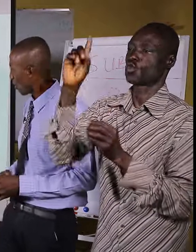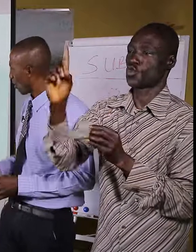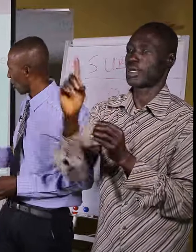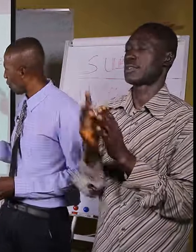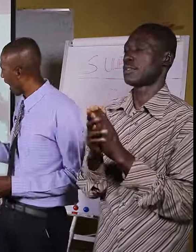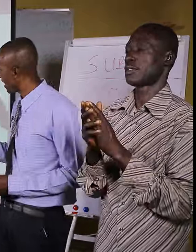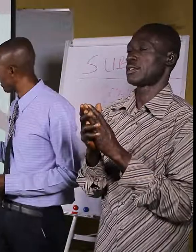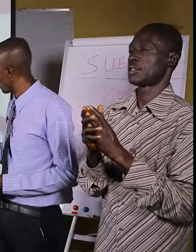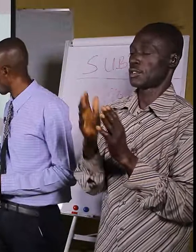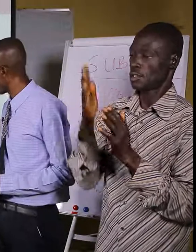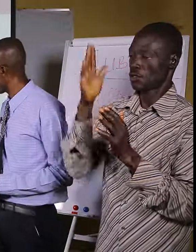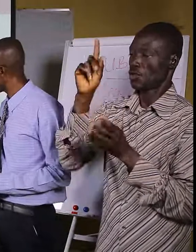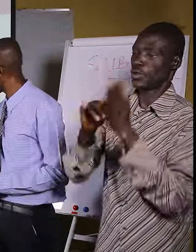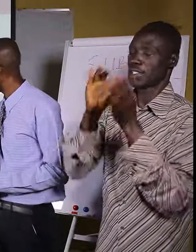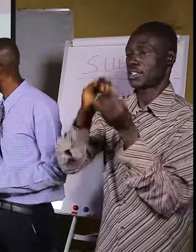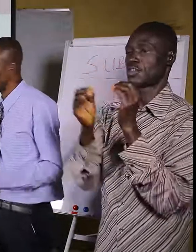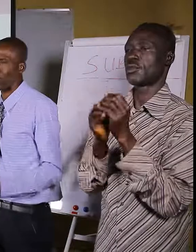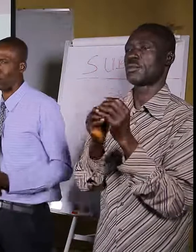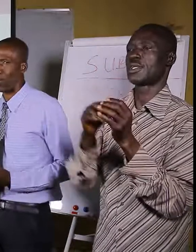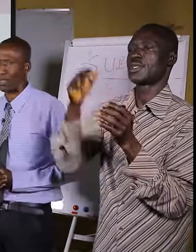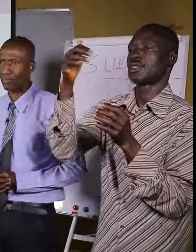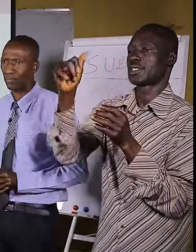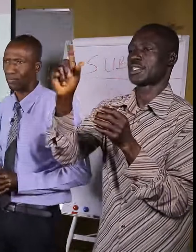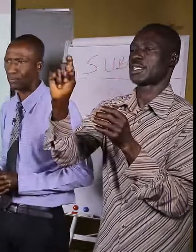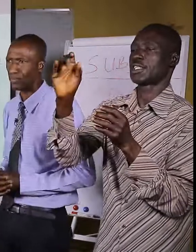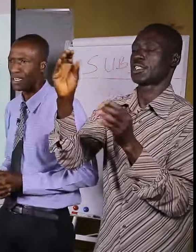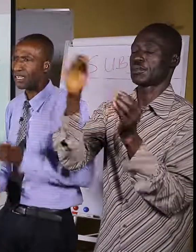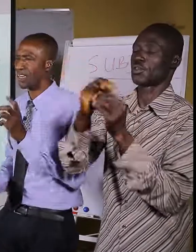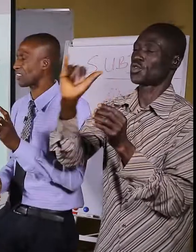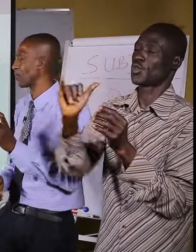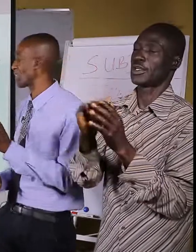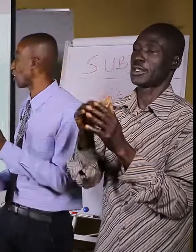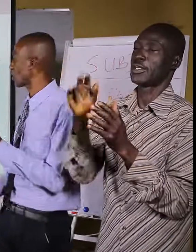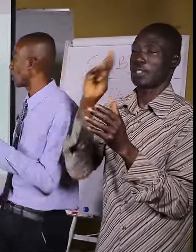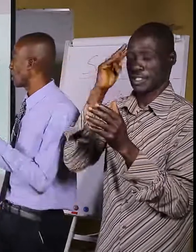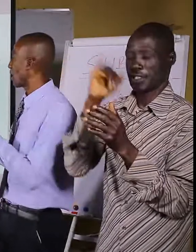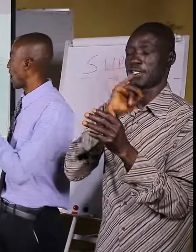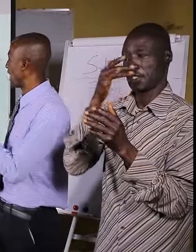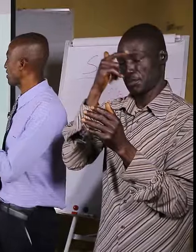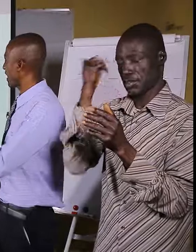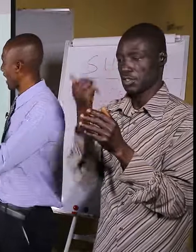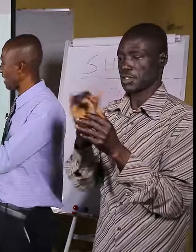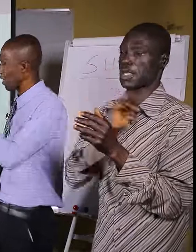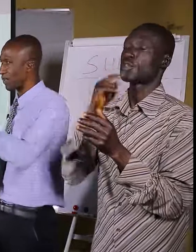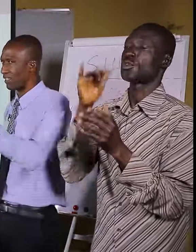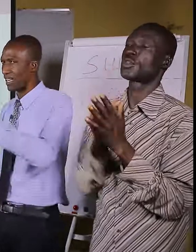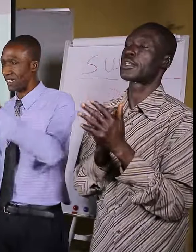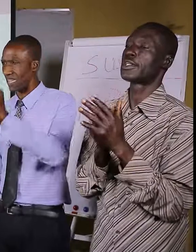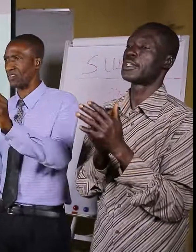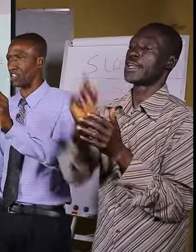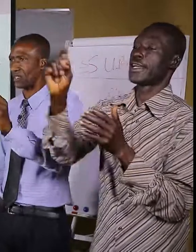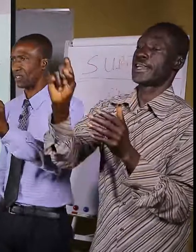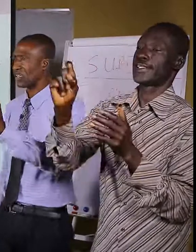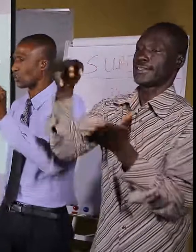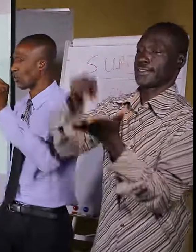is, why is the number 10x plus y? The reason is because I said x represents the